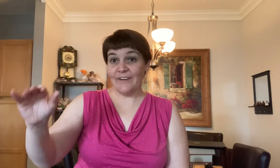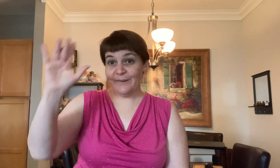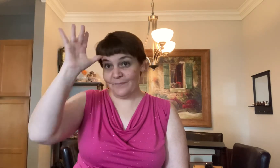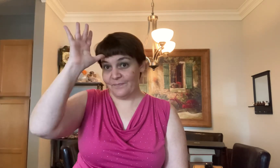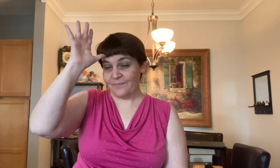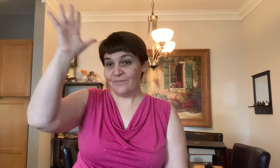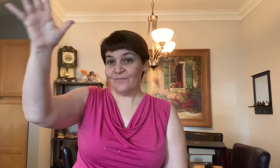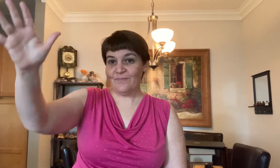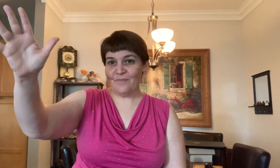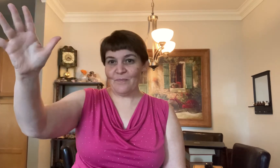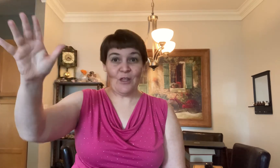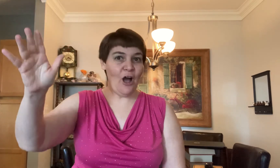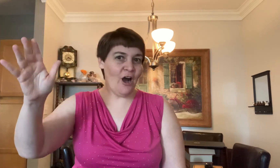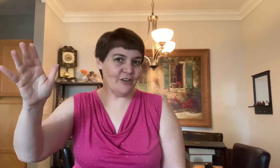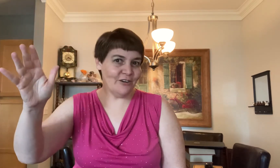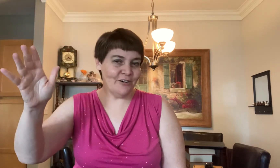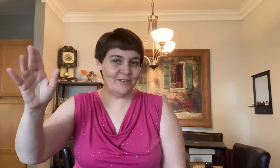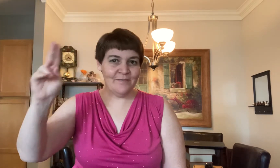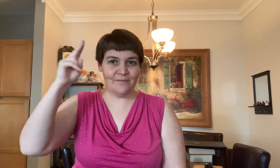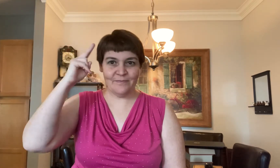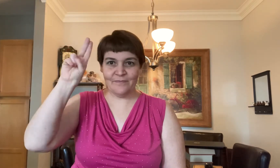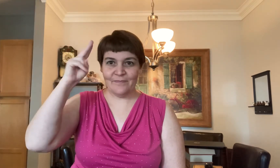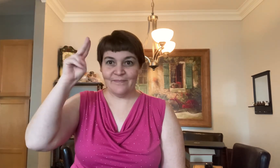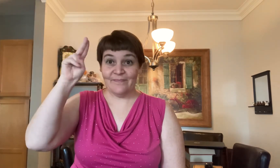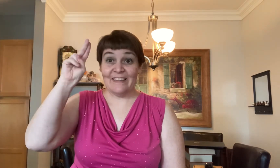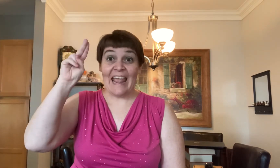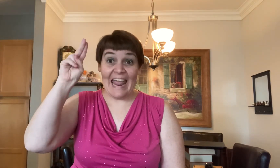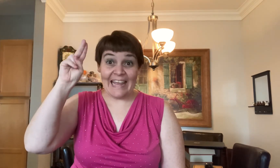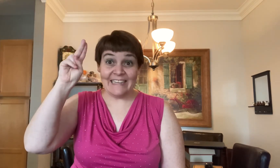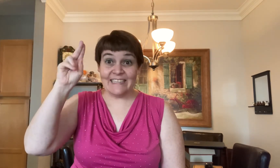grandfather, uncle, aunt,